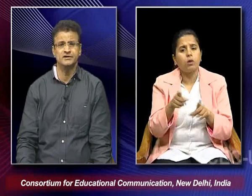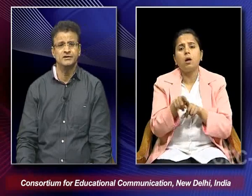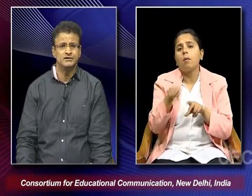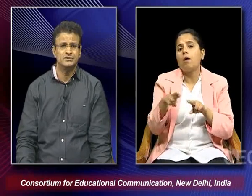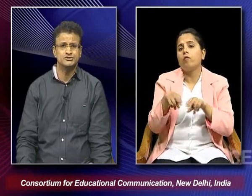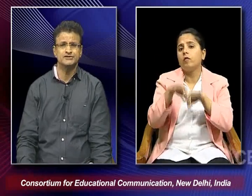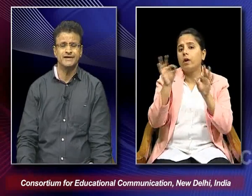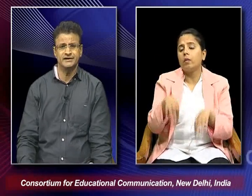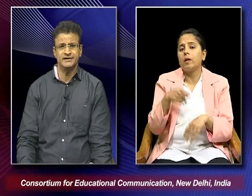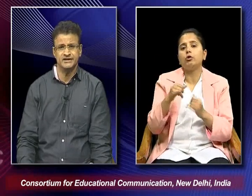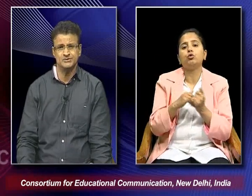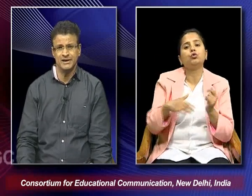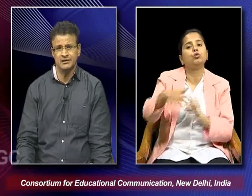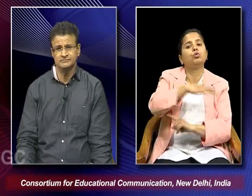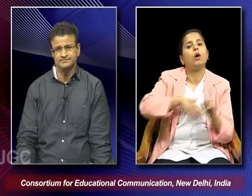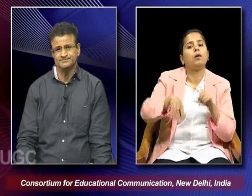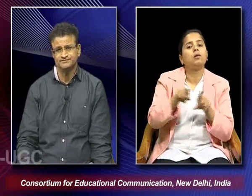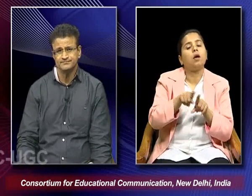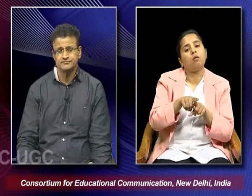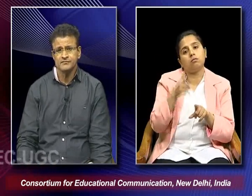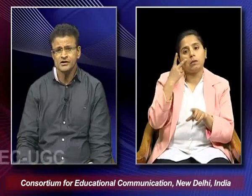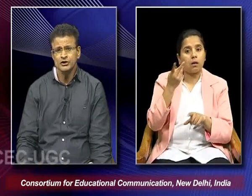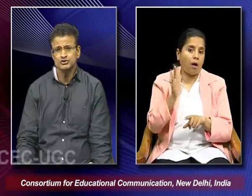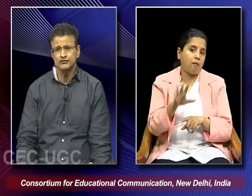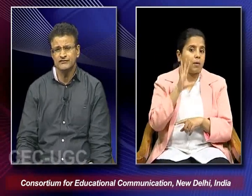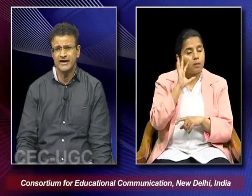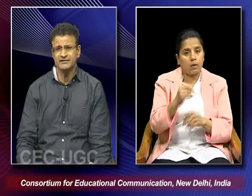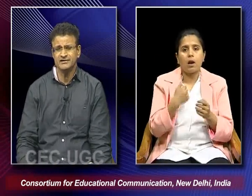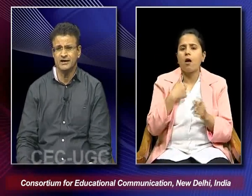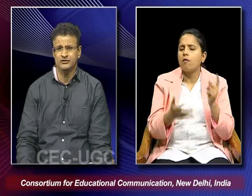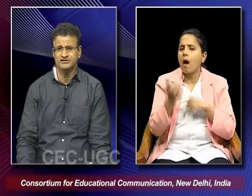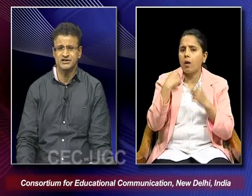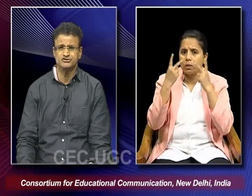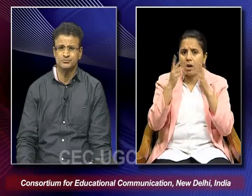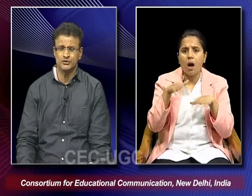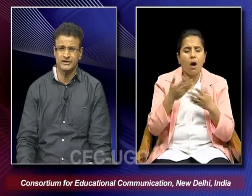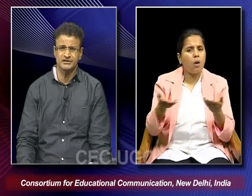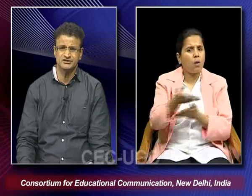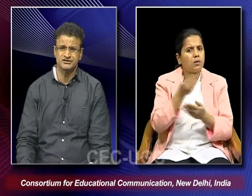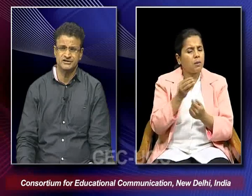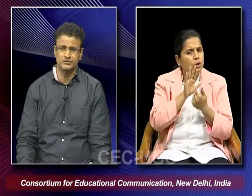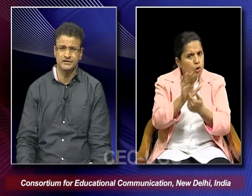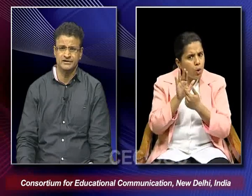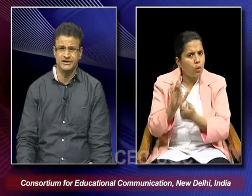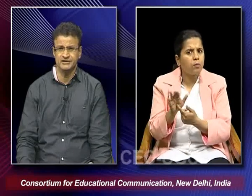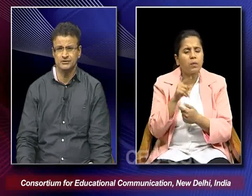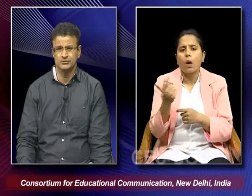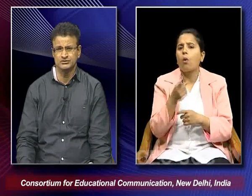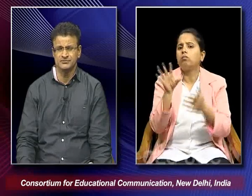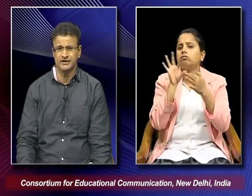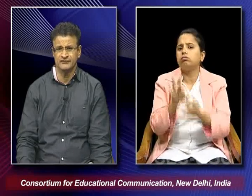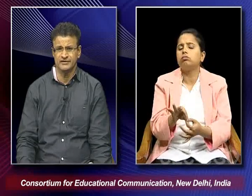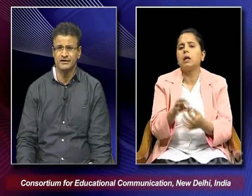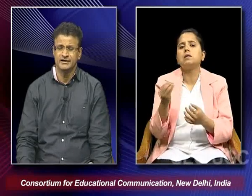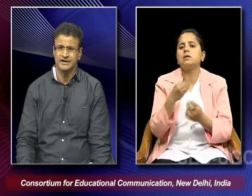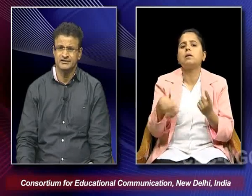the society as well. So we find that how these kinds of portrayals, they only relate to some